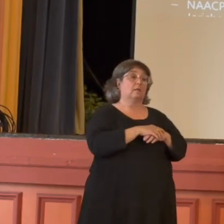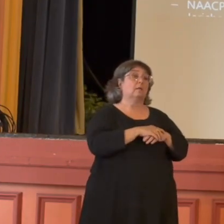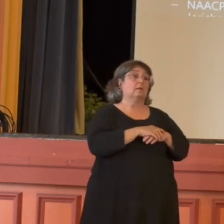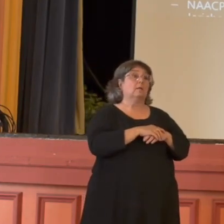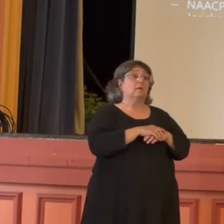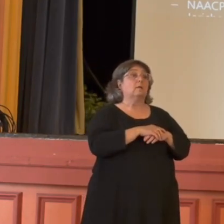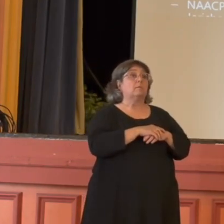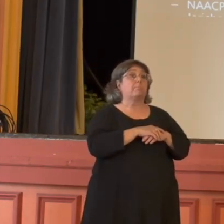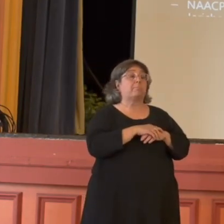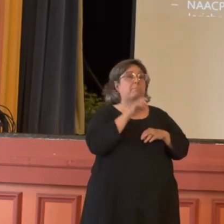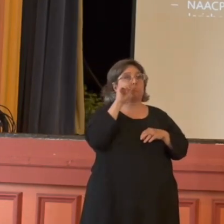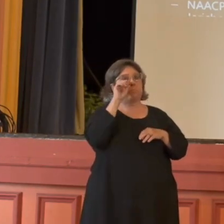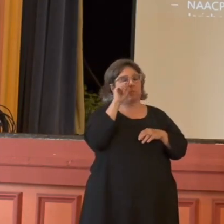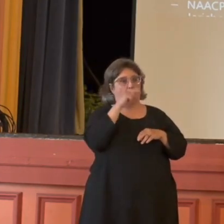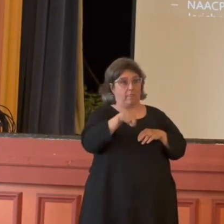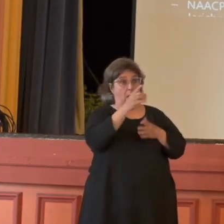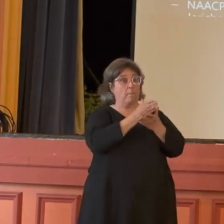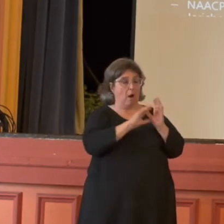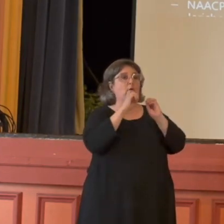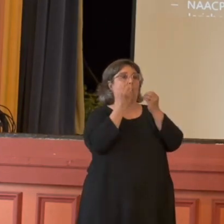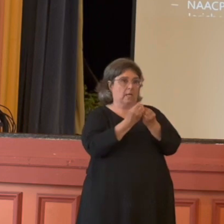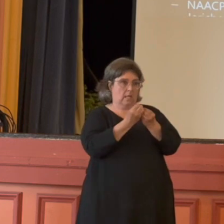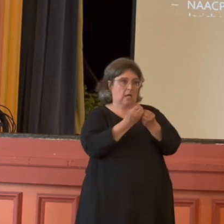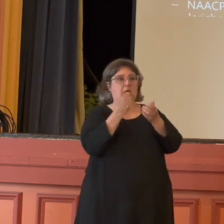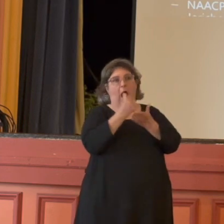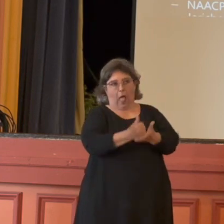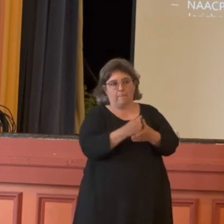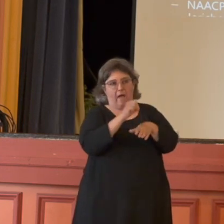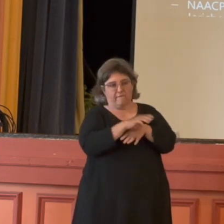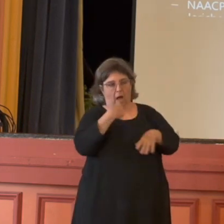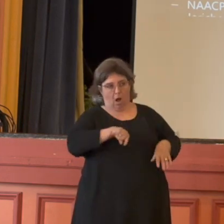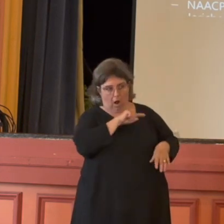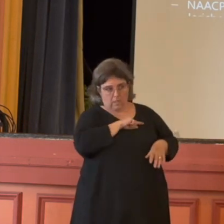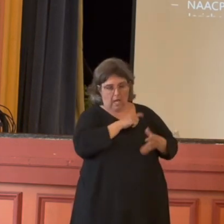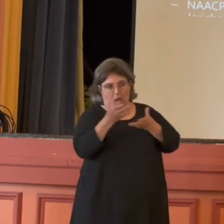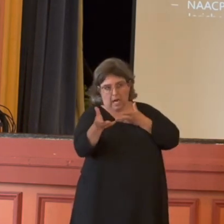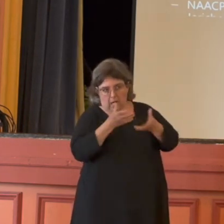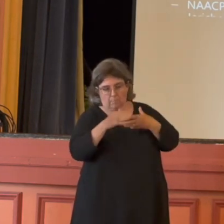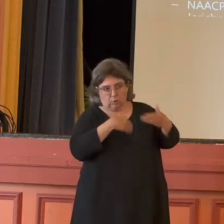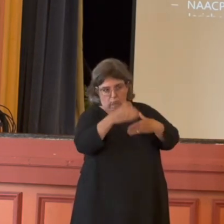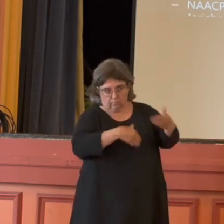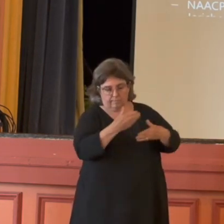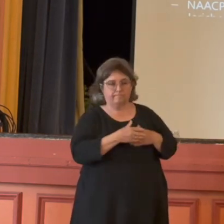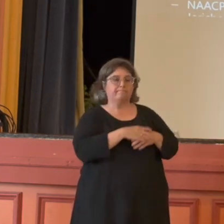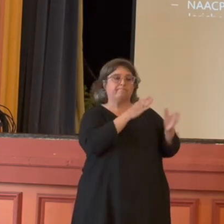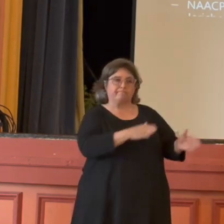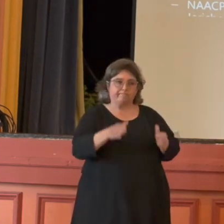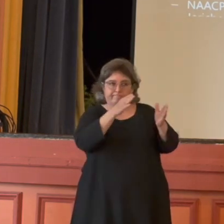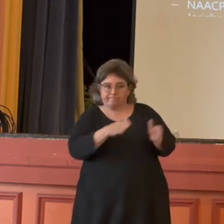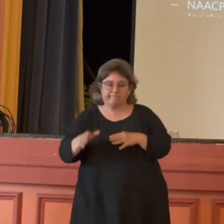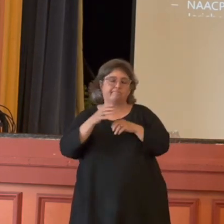were part of organizations that could help and advise us on the engagement strategy, on